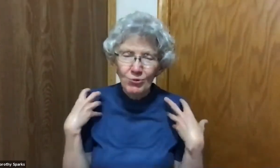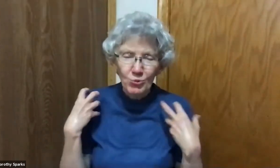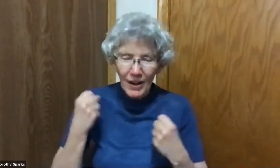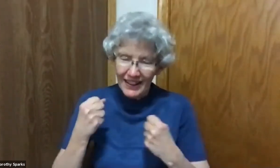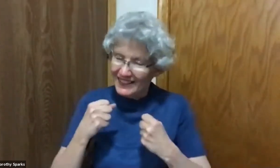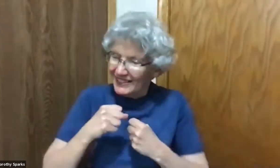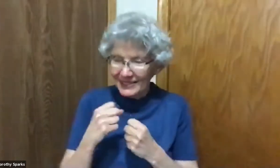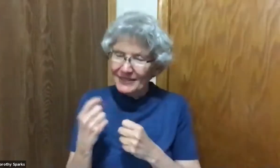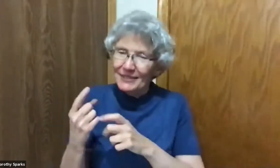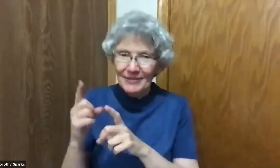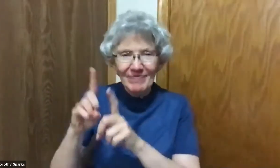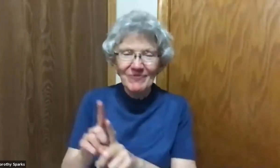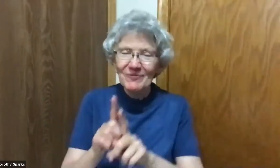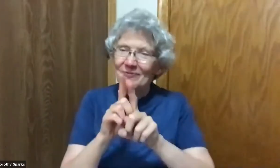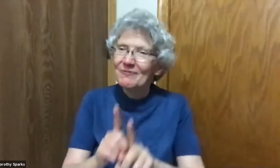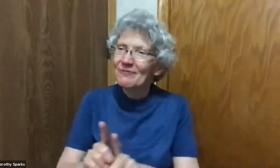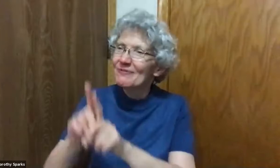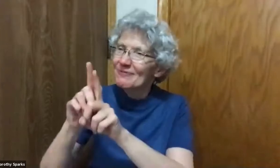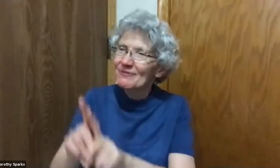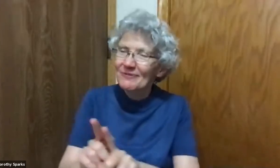God will guide me.